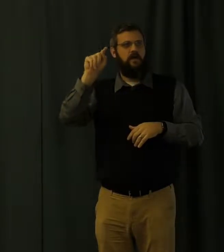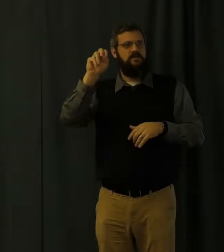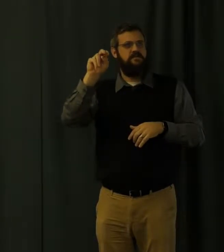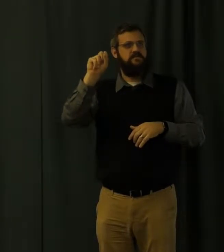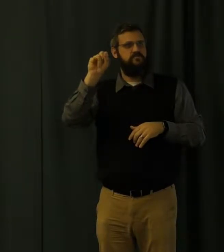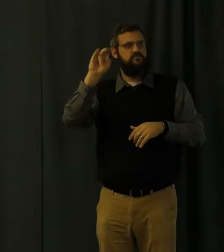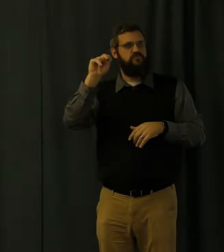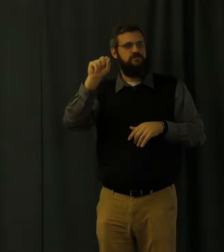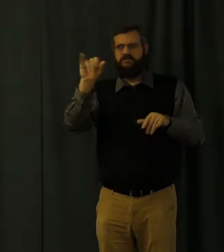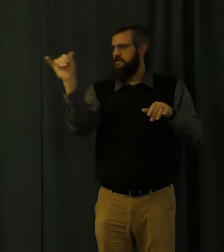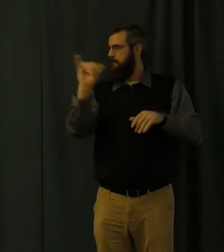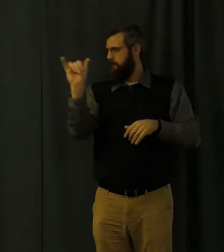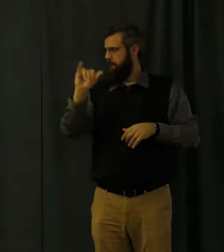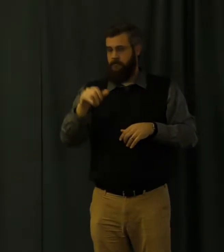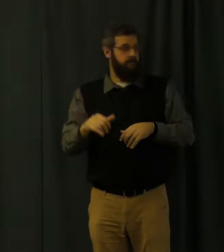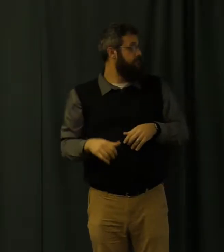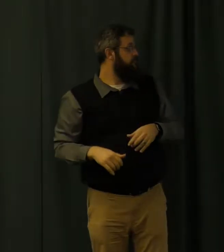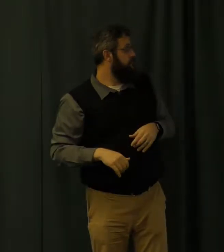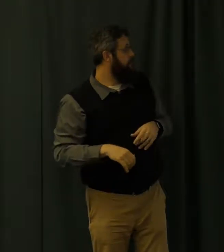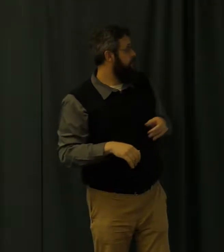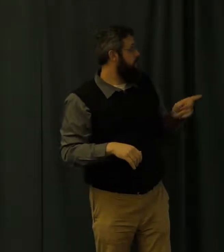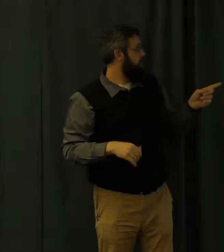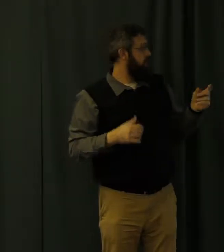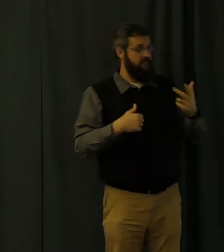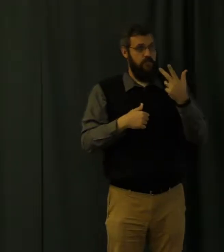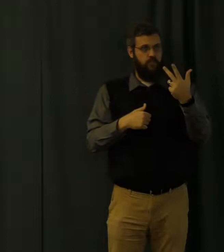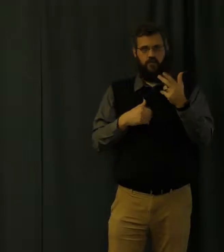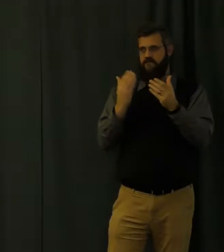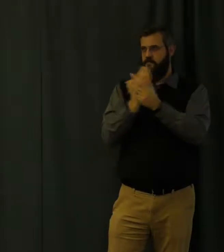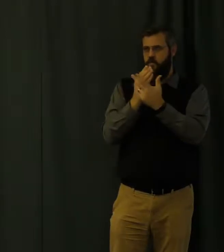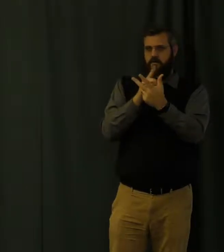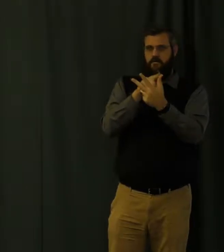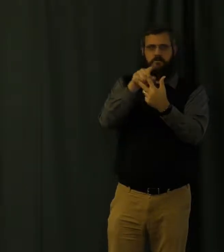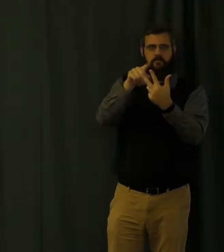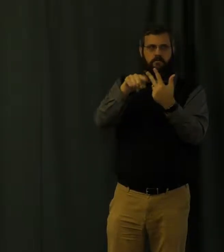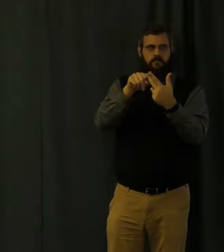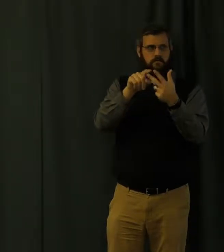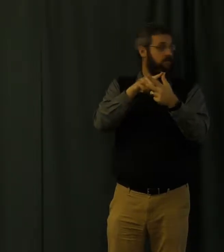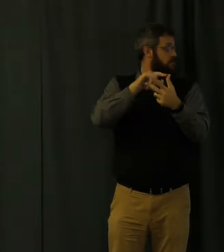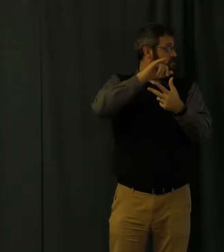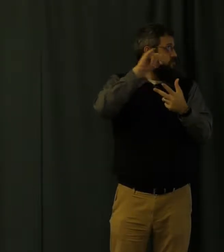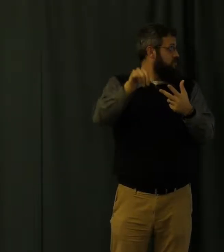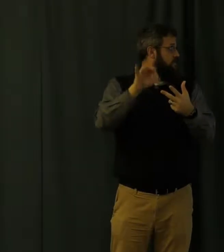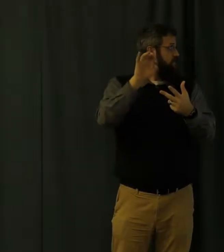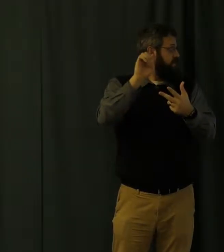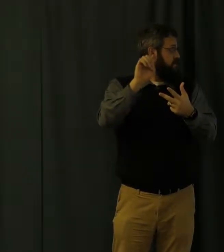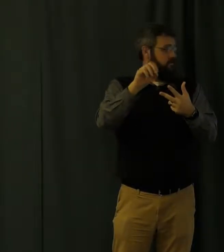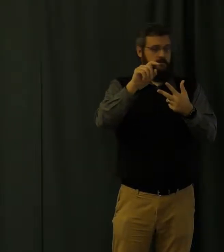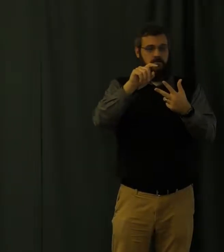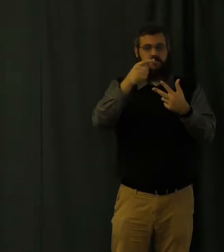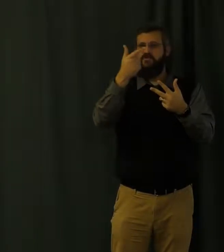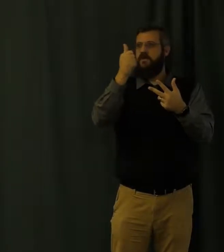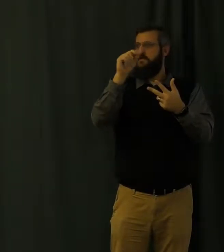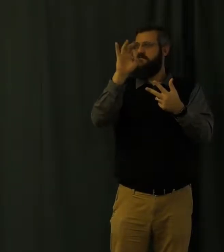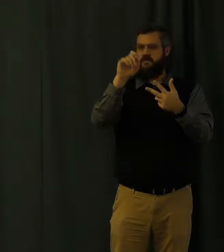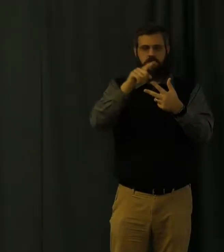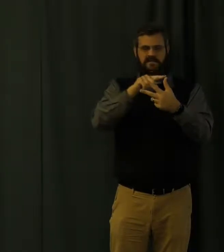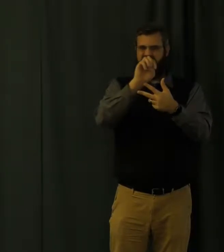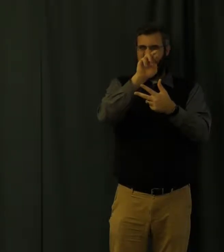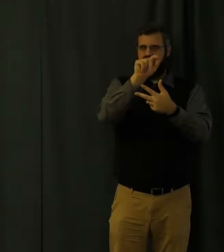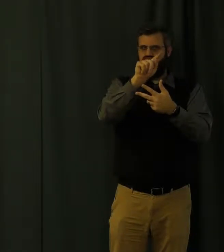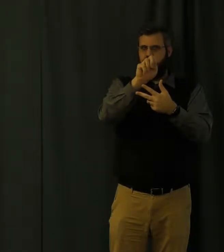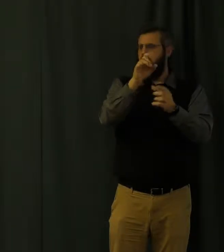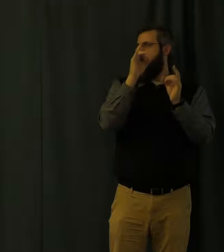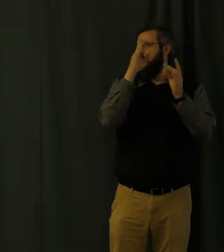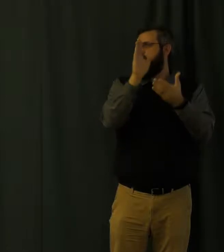bookmarks I've got 3 bookmarks folders. One says GAFE, that's Google Apps Education. One says E-Rate, you don't want to know what that is, it's awful,